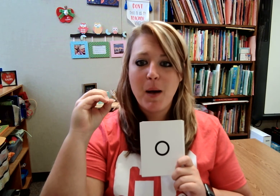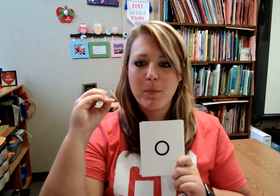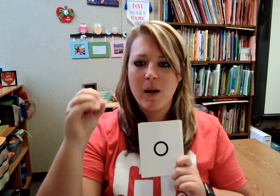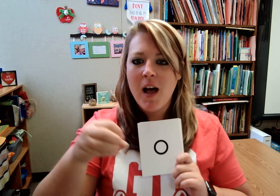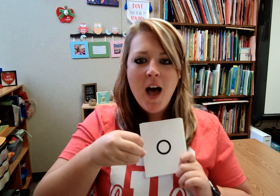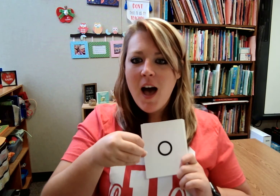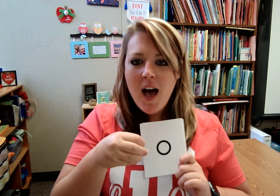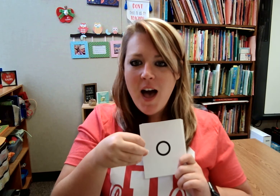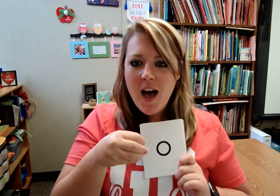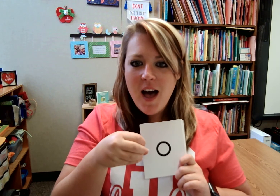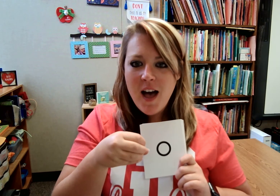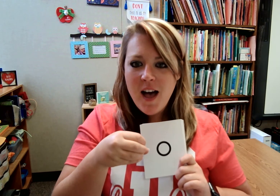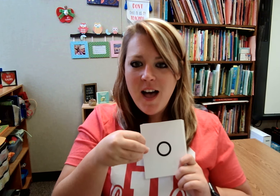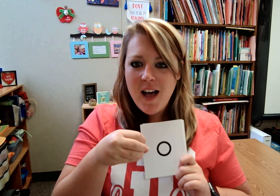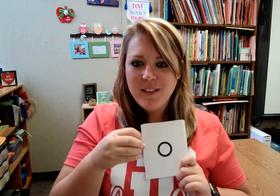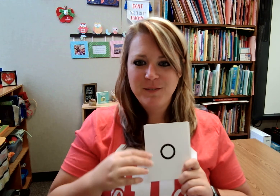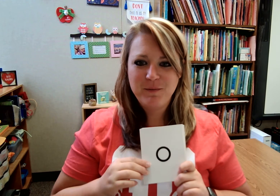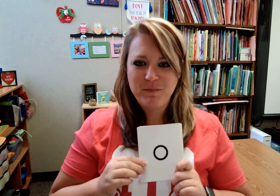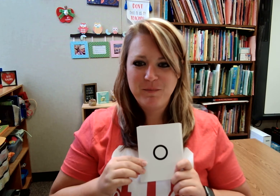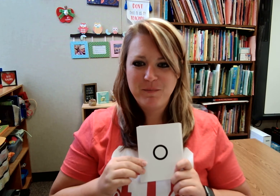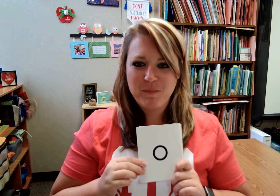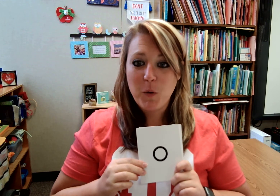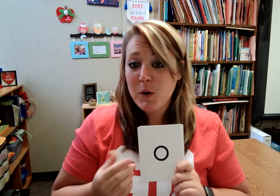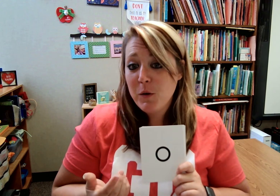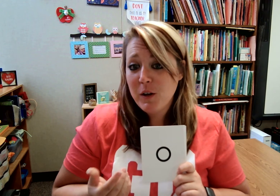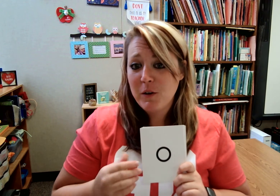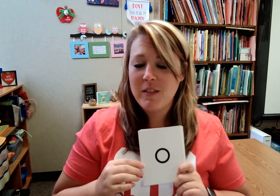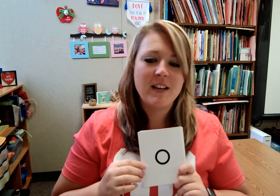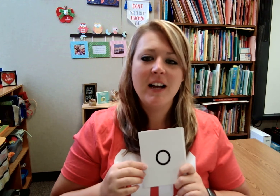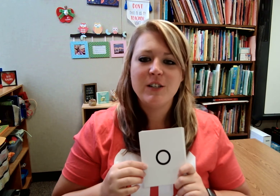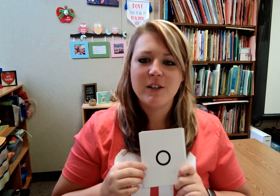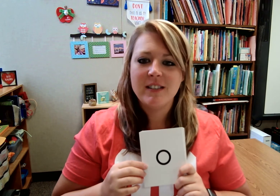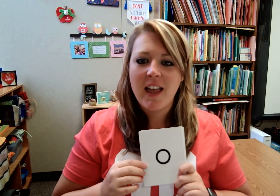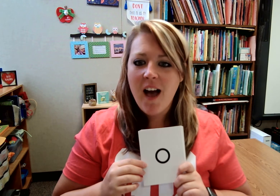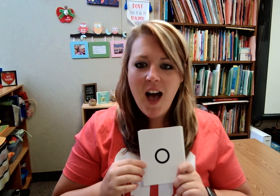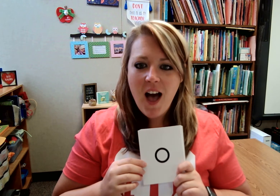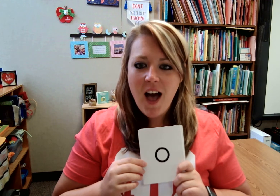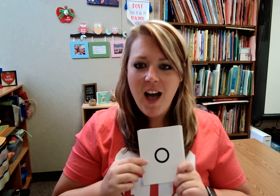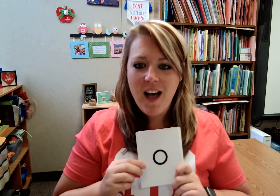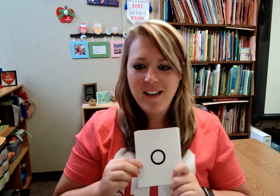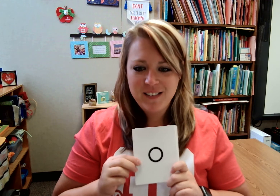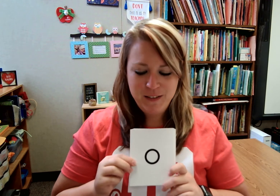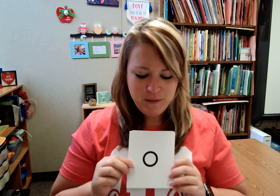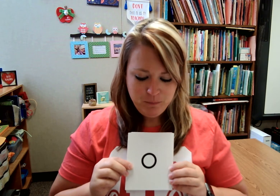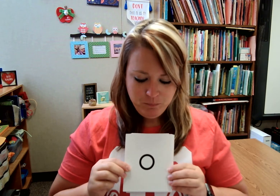opera. Ah. Or you could go to the doctor and say ah.